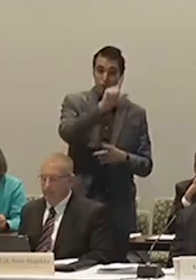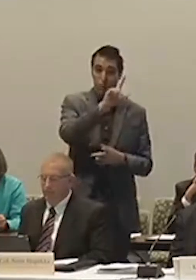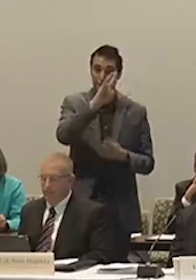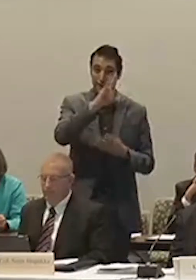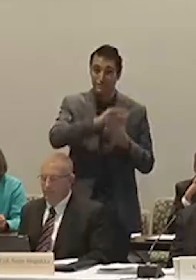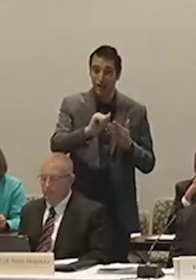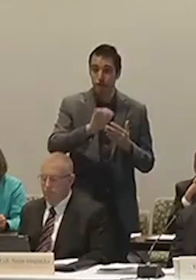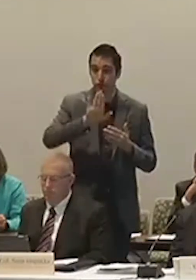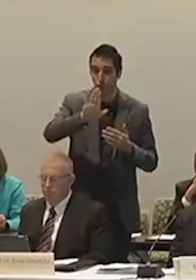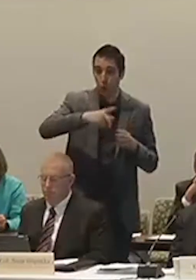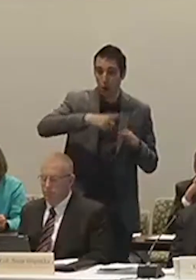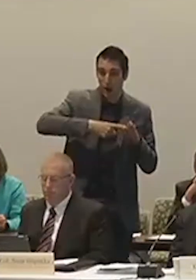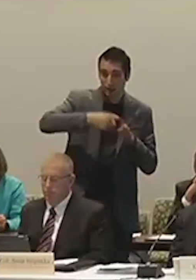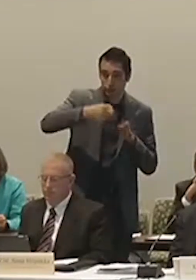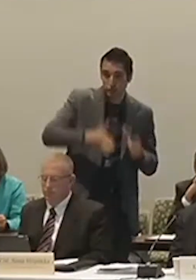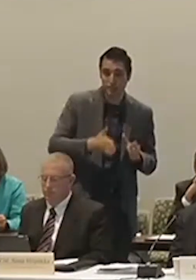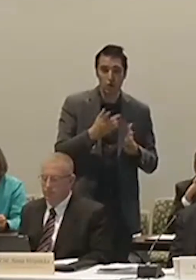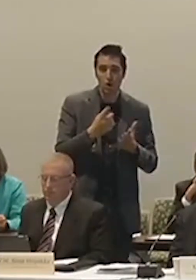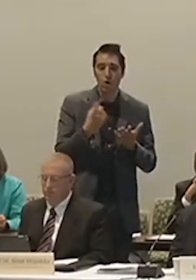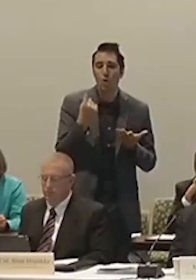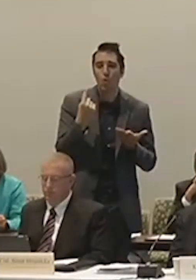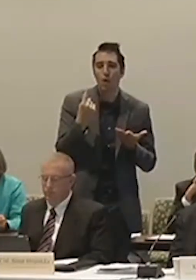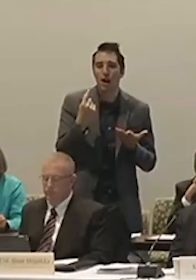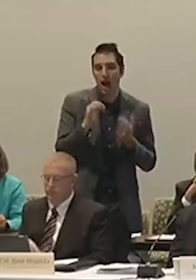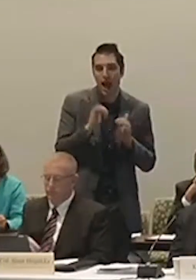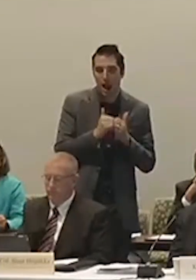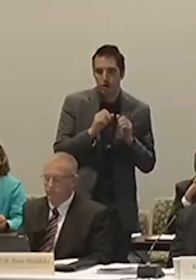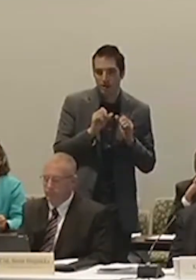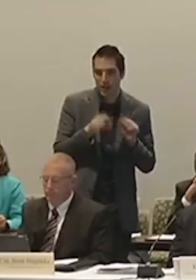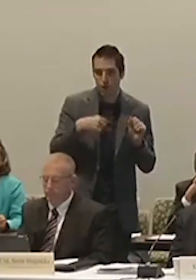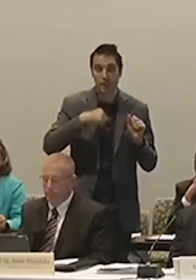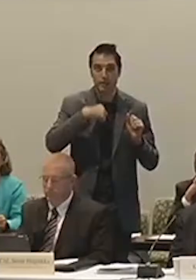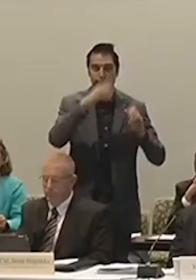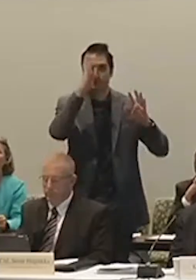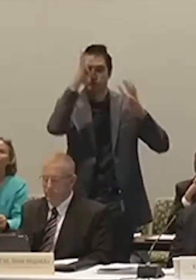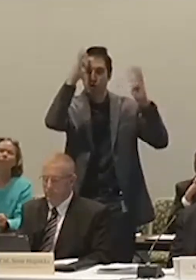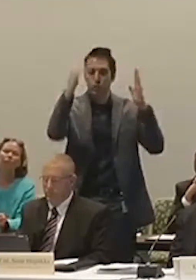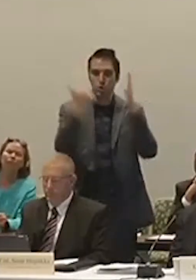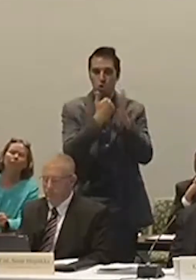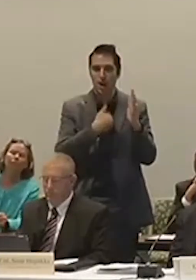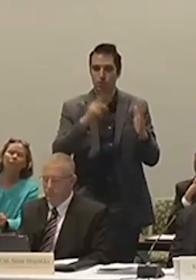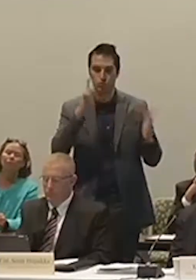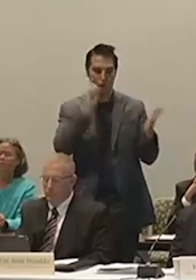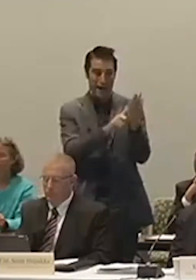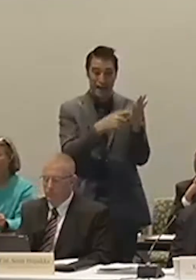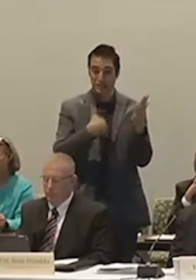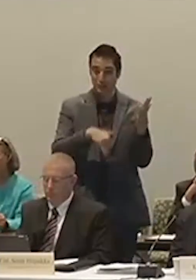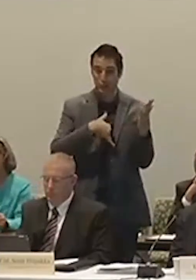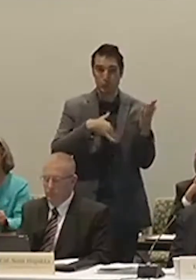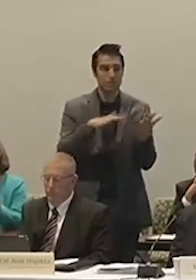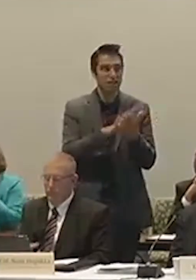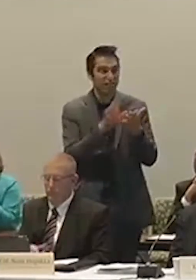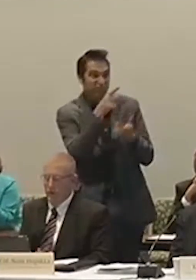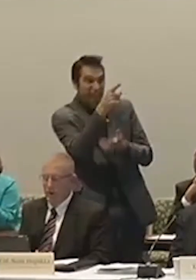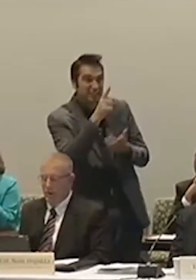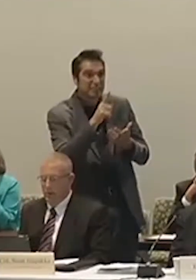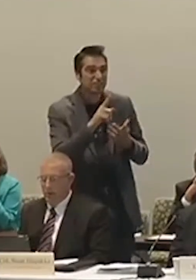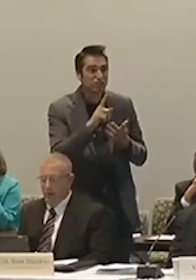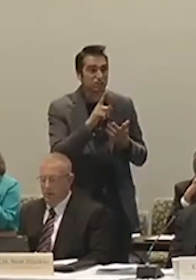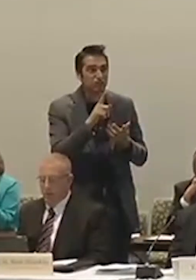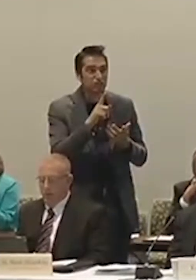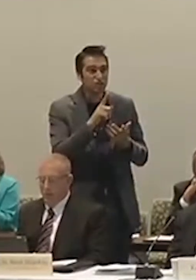in your work, like, what, how else can we be out of the box and recognize this trauma that we have been through, this amazing graph, and